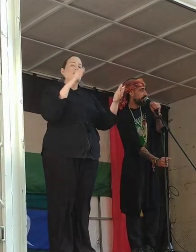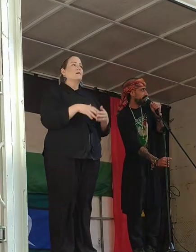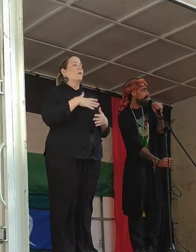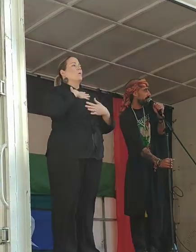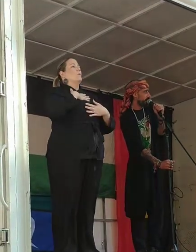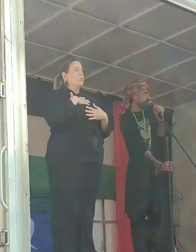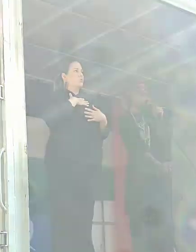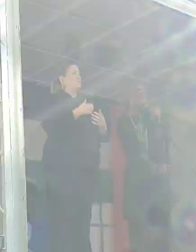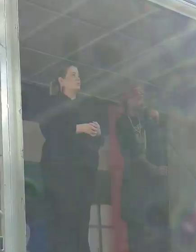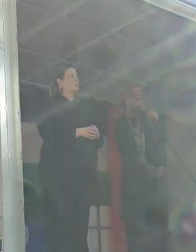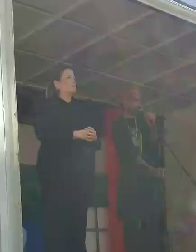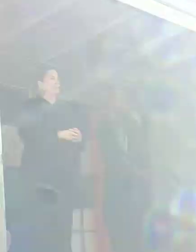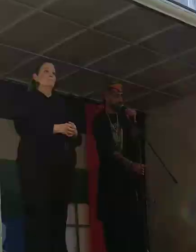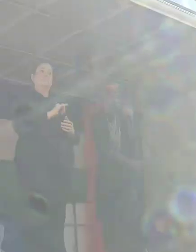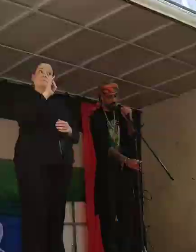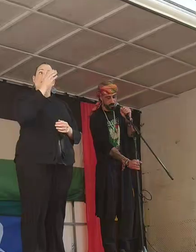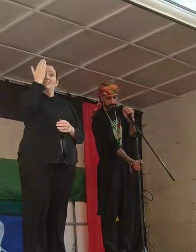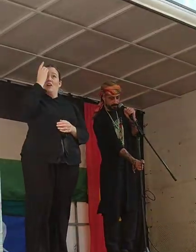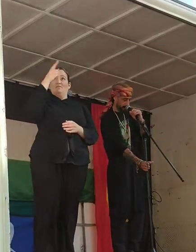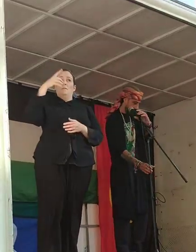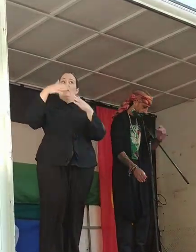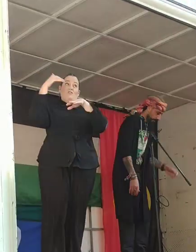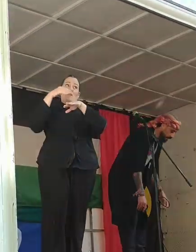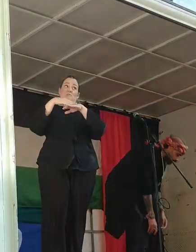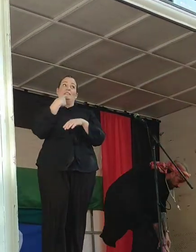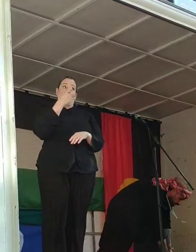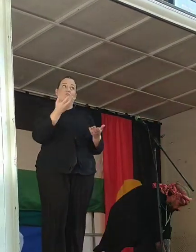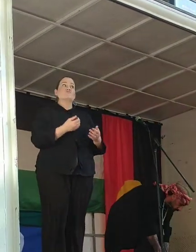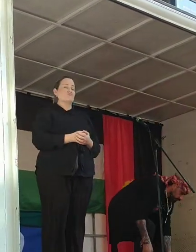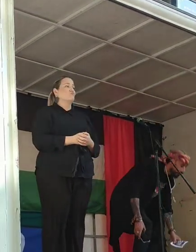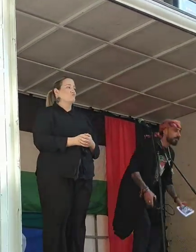Oh my God, the Zionists are in so much trouble, I can tell you that.